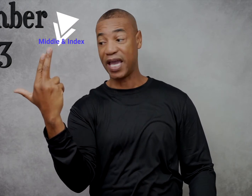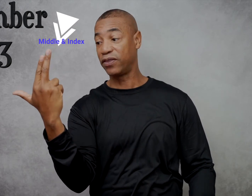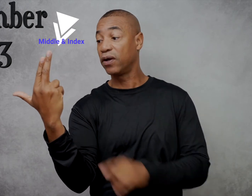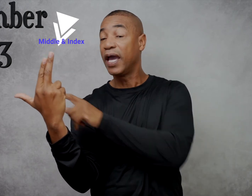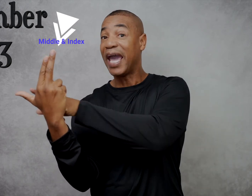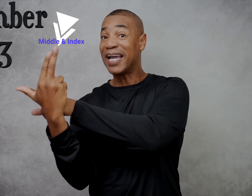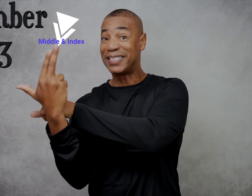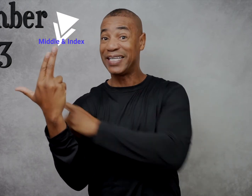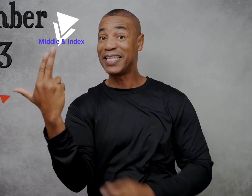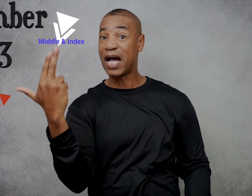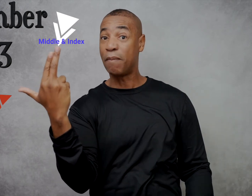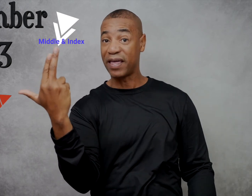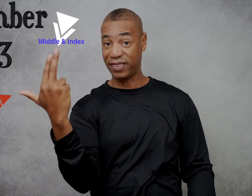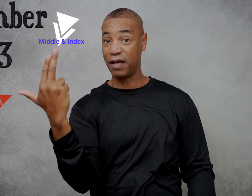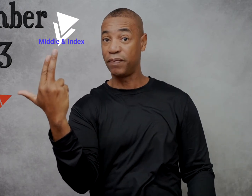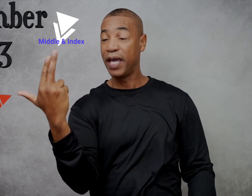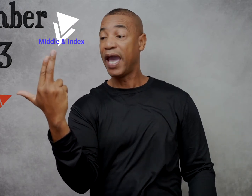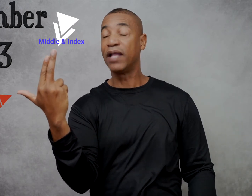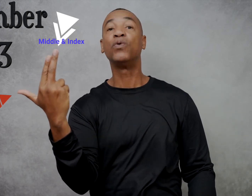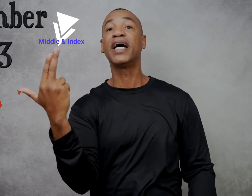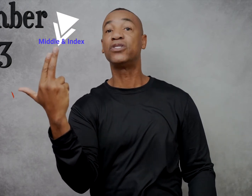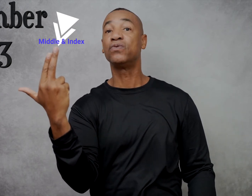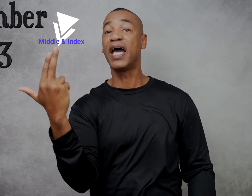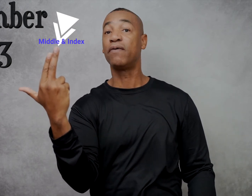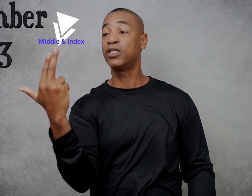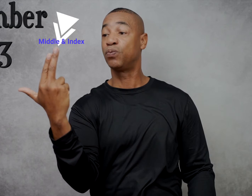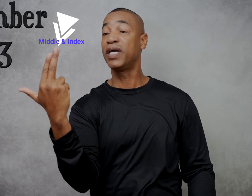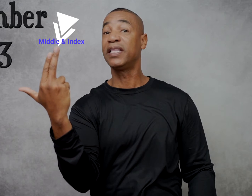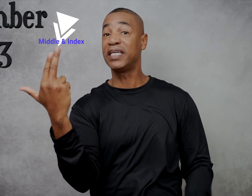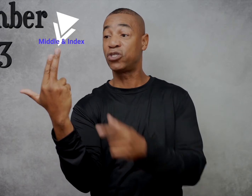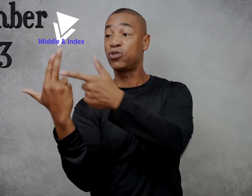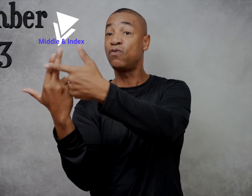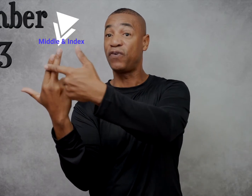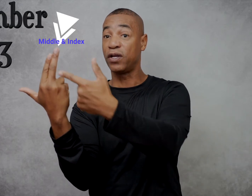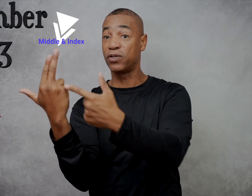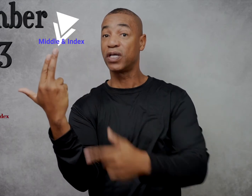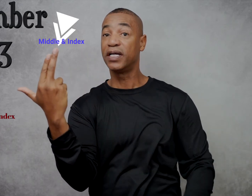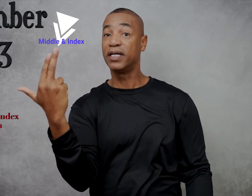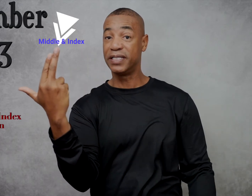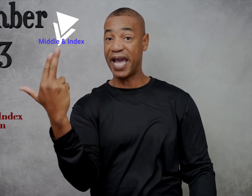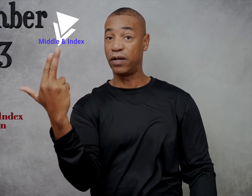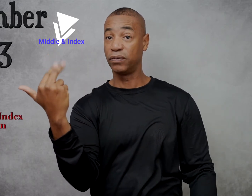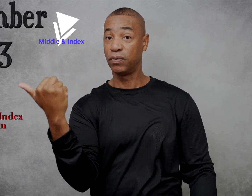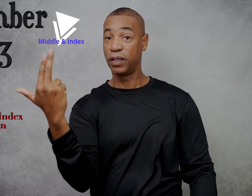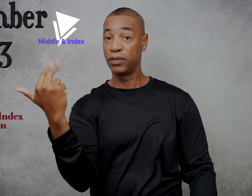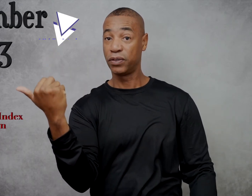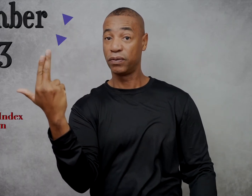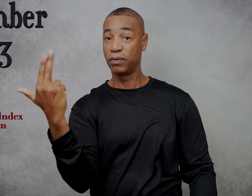together, extended out my thumb, and what I do now is bring these 2 fingers down.